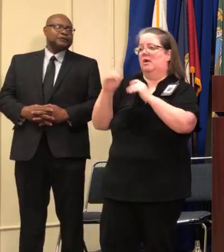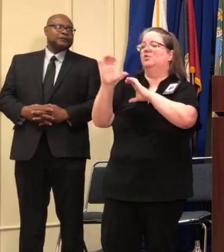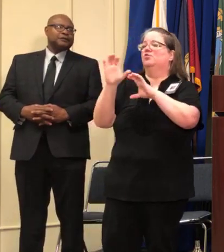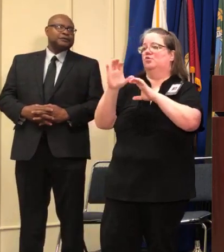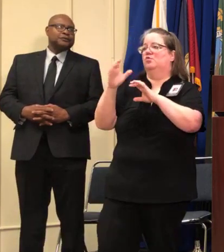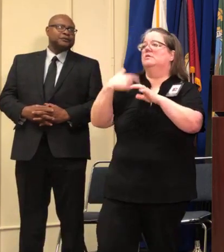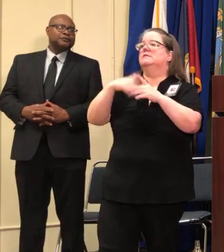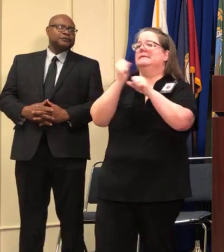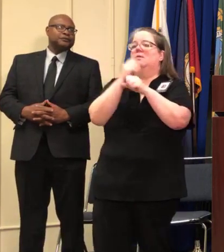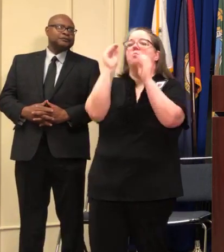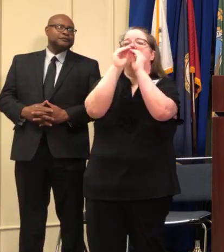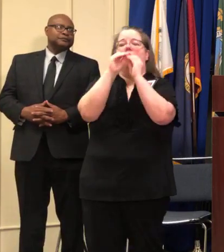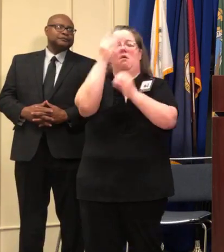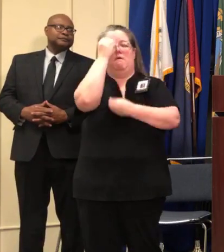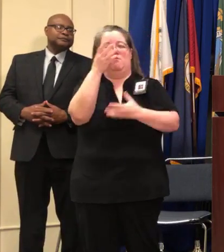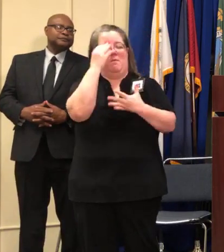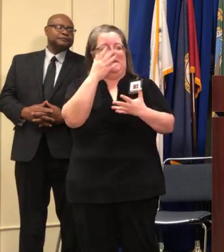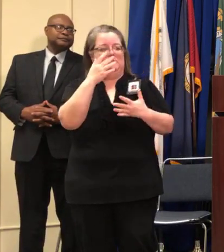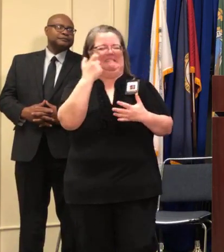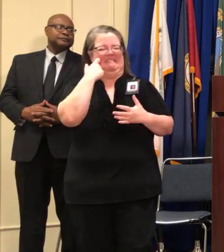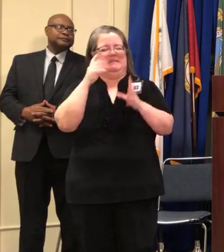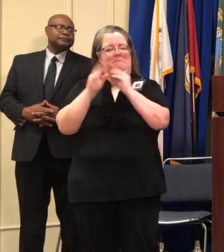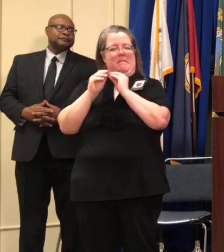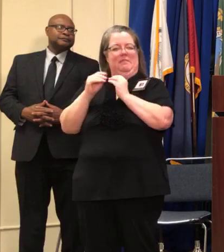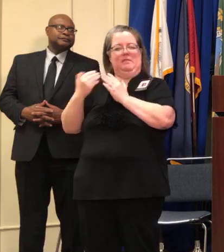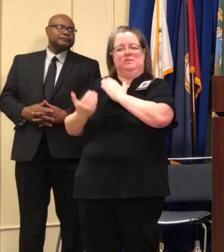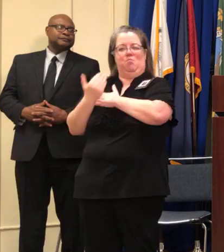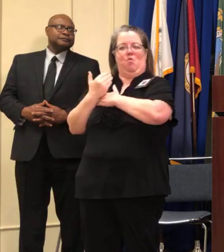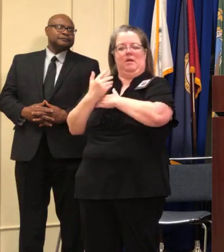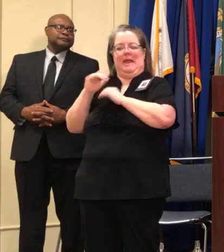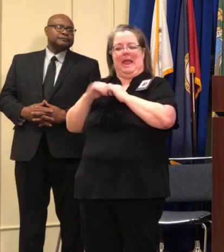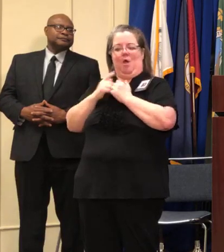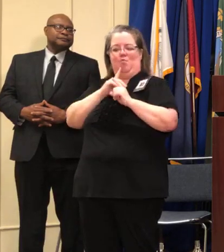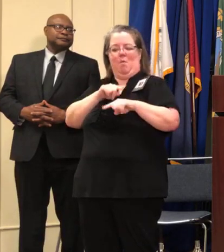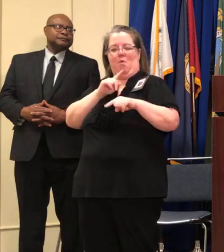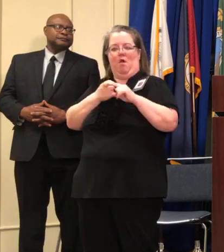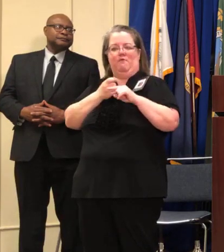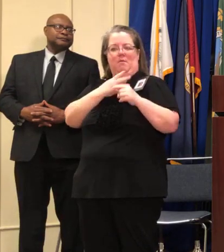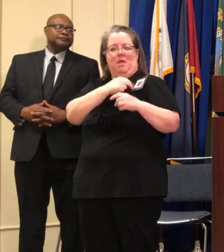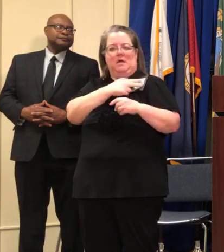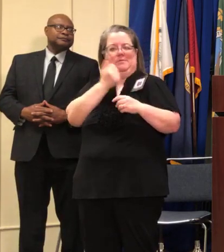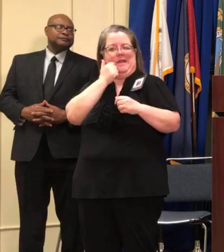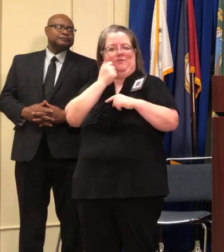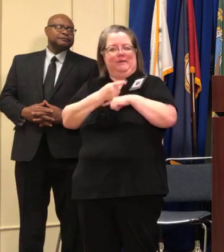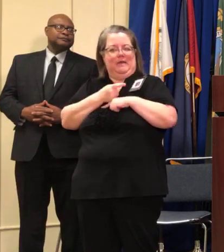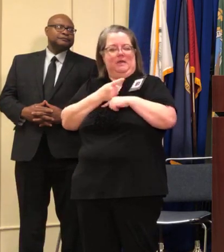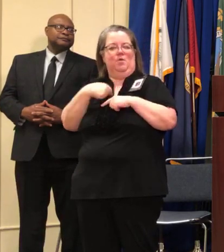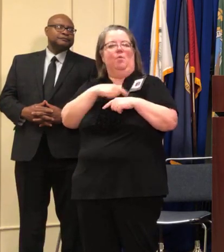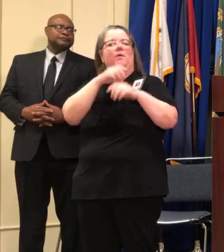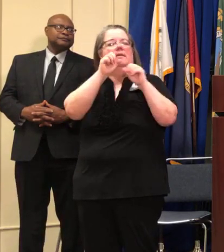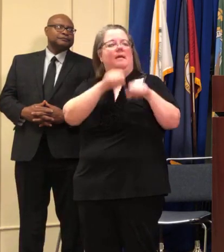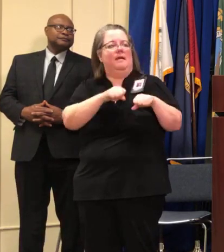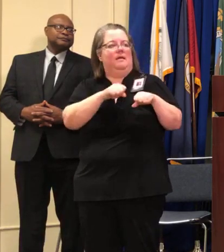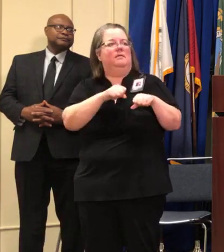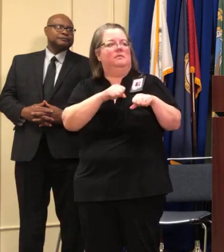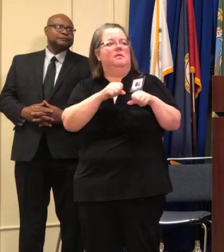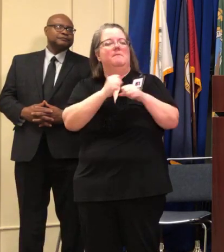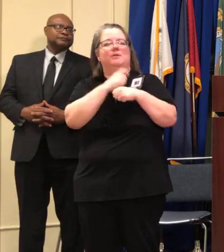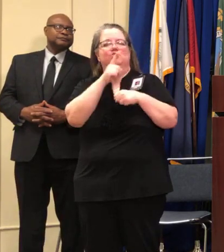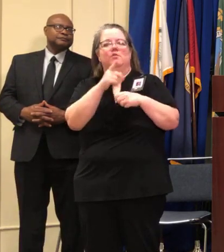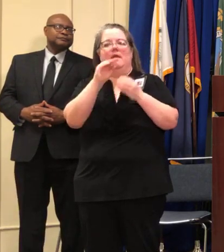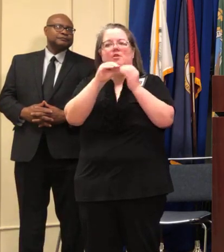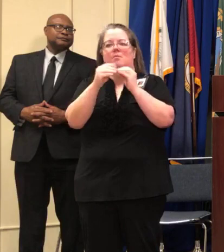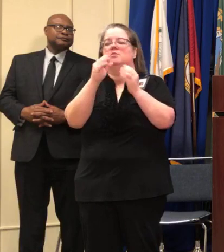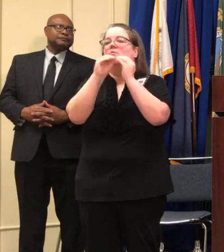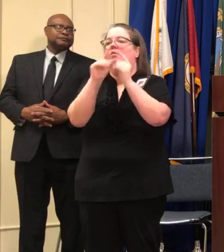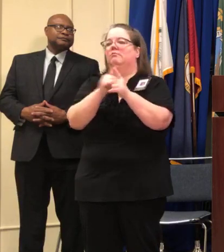more information. We had a meeting this morning to see how we can get reports from the hospitals daily to make sure that that number is more accurate. You